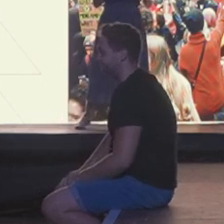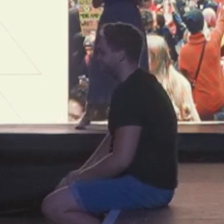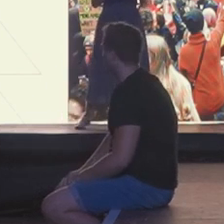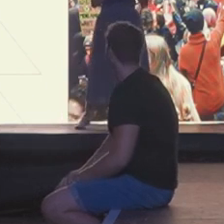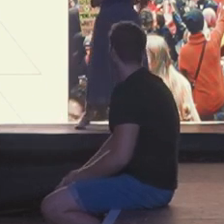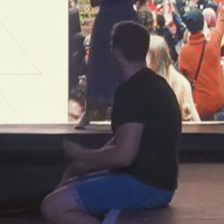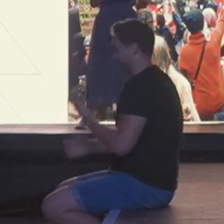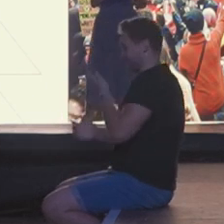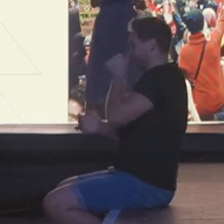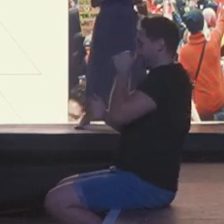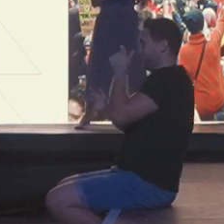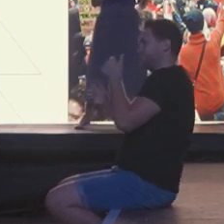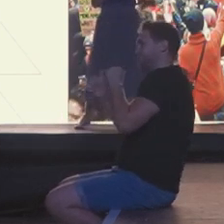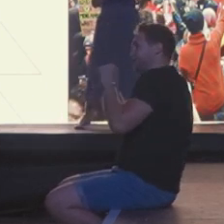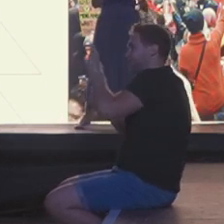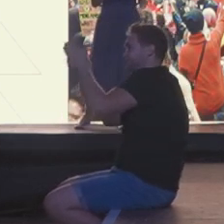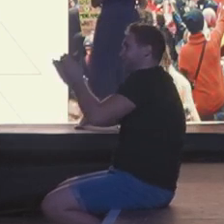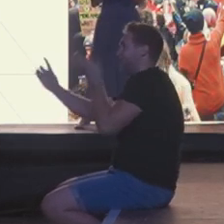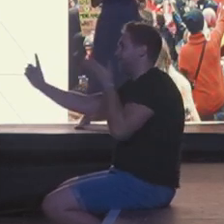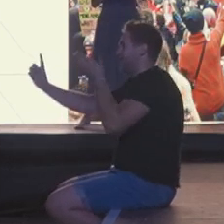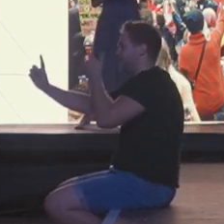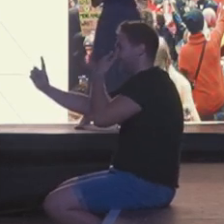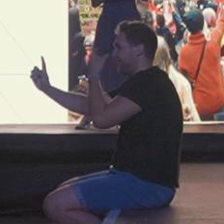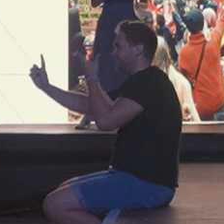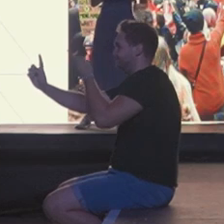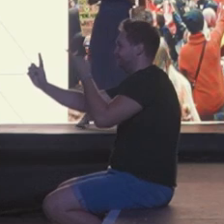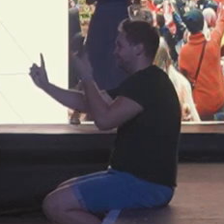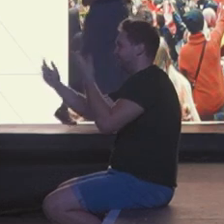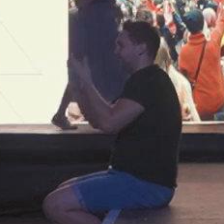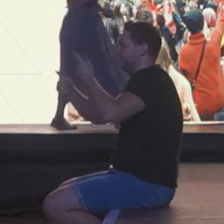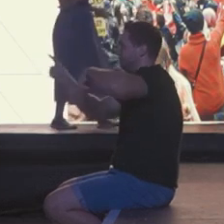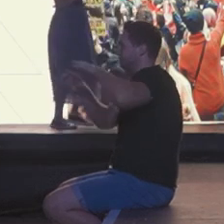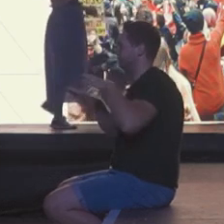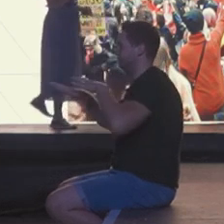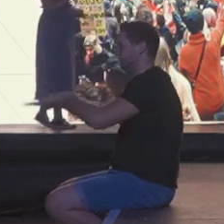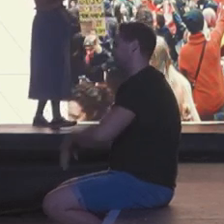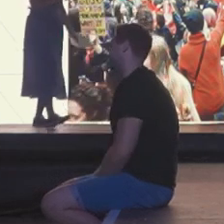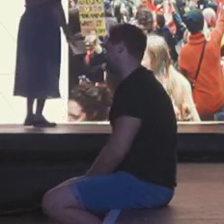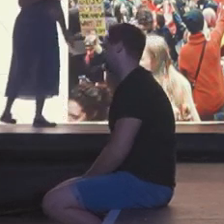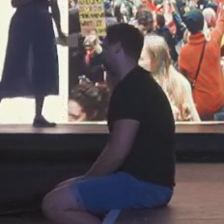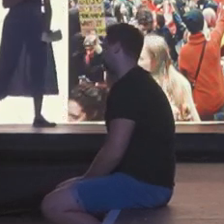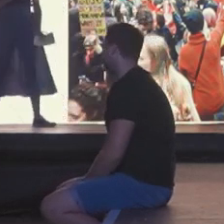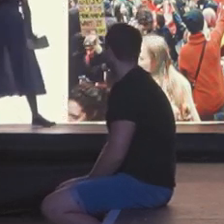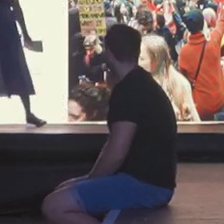another better world is possible, but only if we act now and make it so.